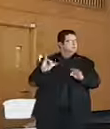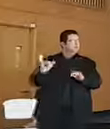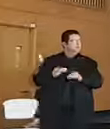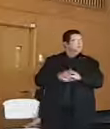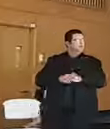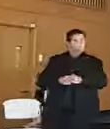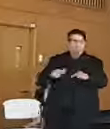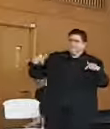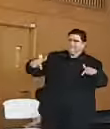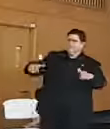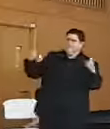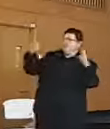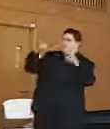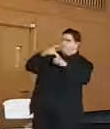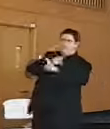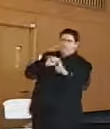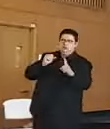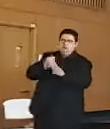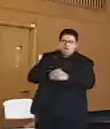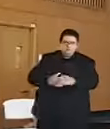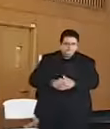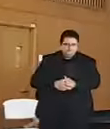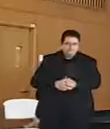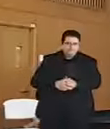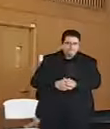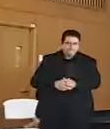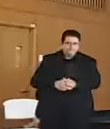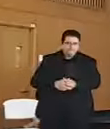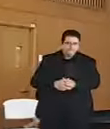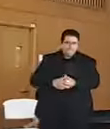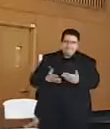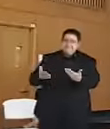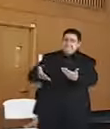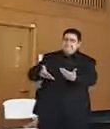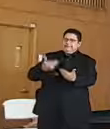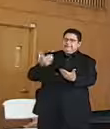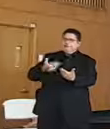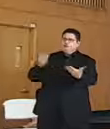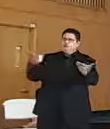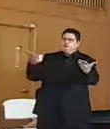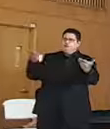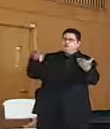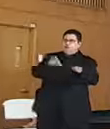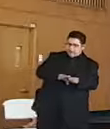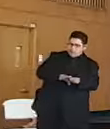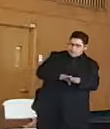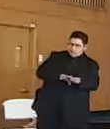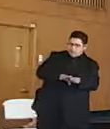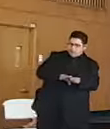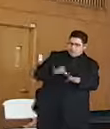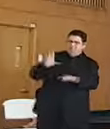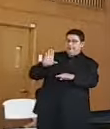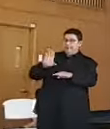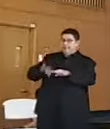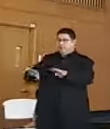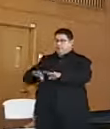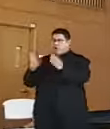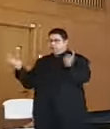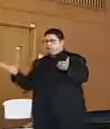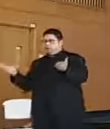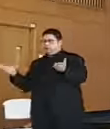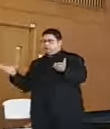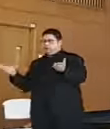This is a complex situation. It is easier to close down than it is to open up. And